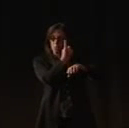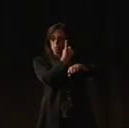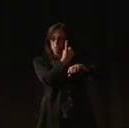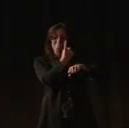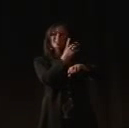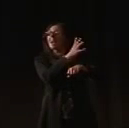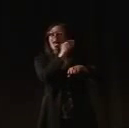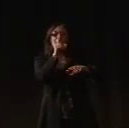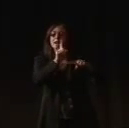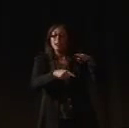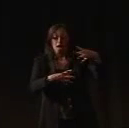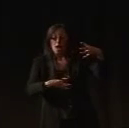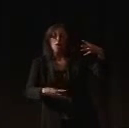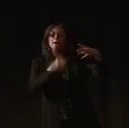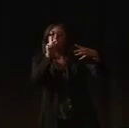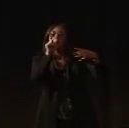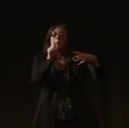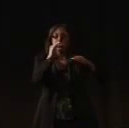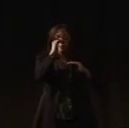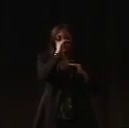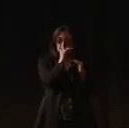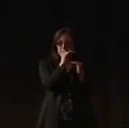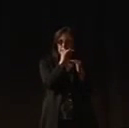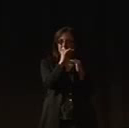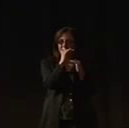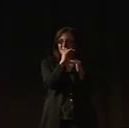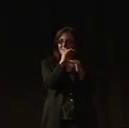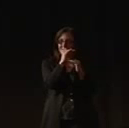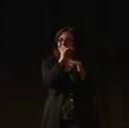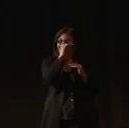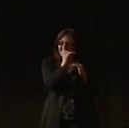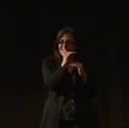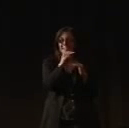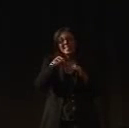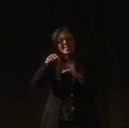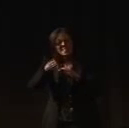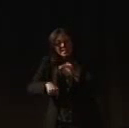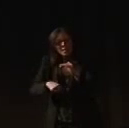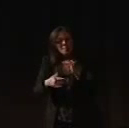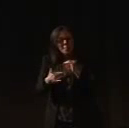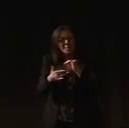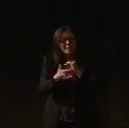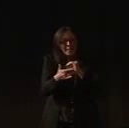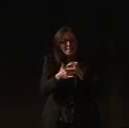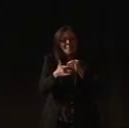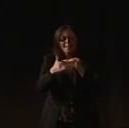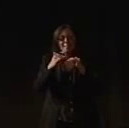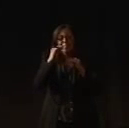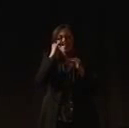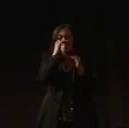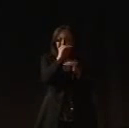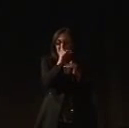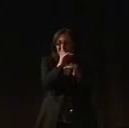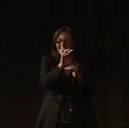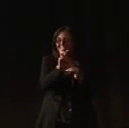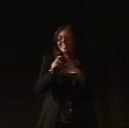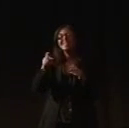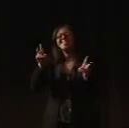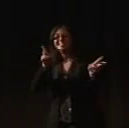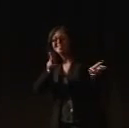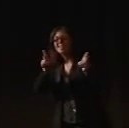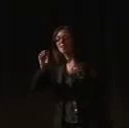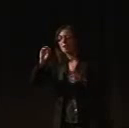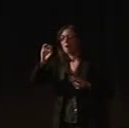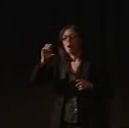in some deep technical sense. It's a kind of Occam razor that plays a role here